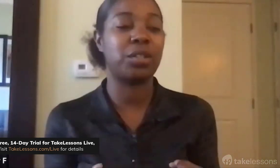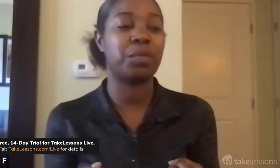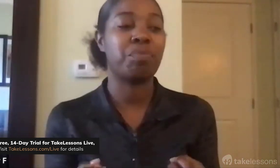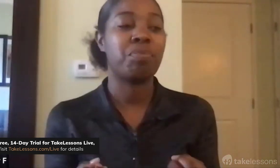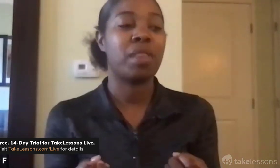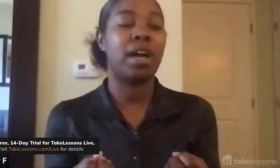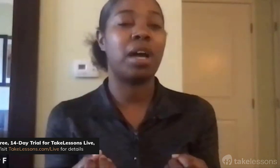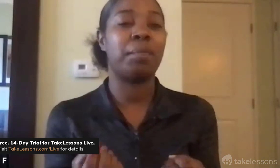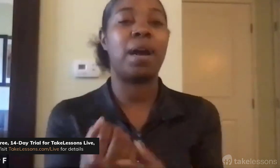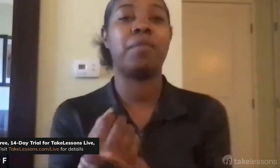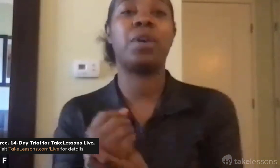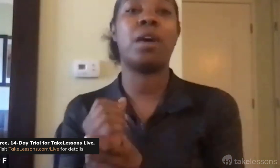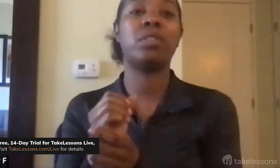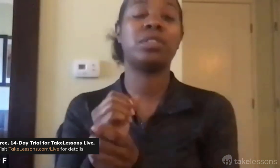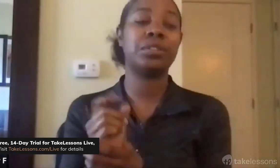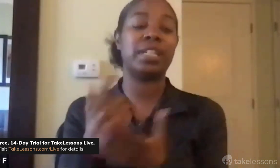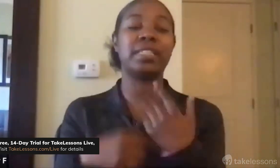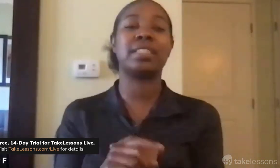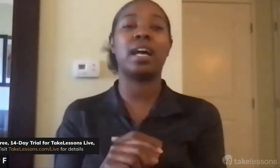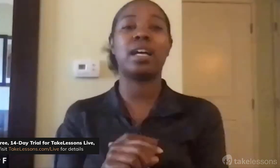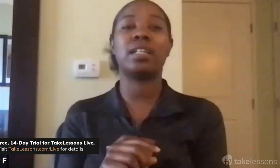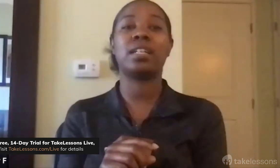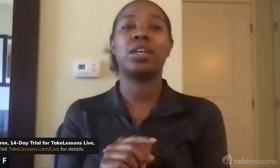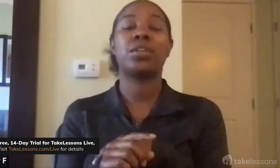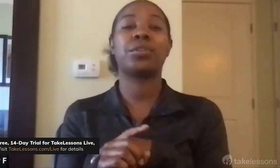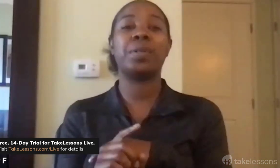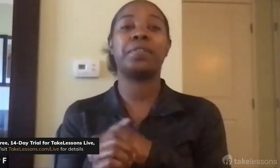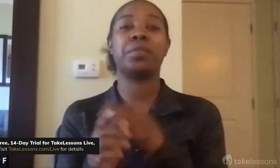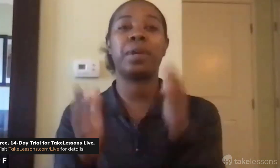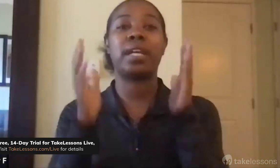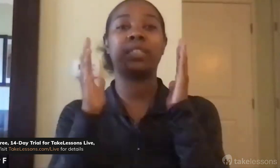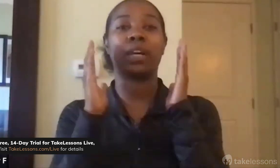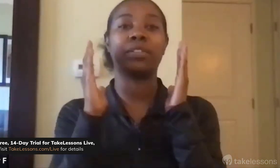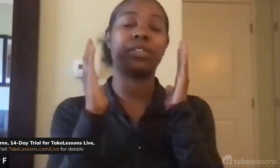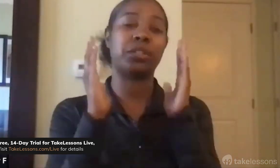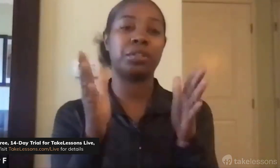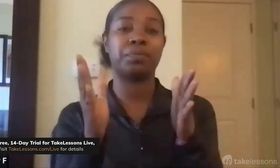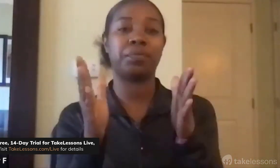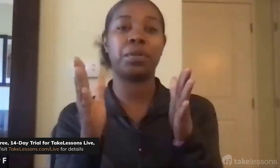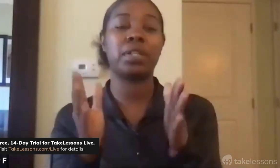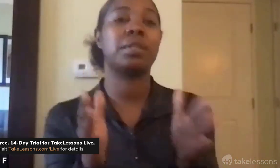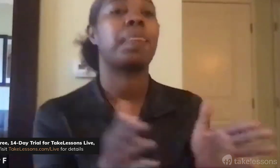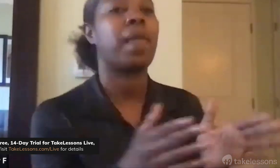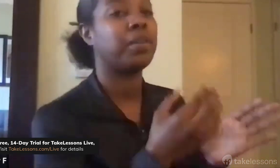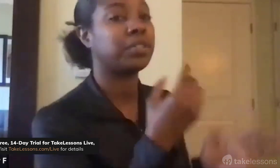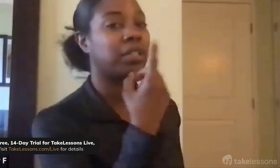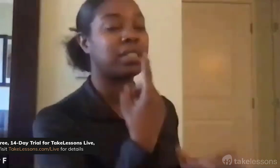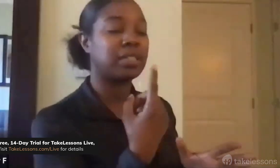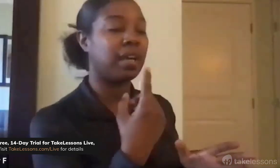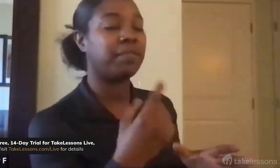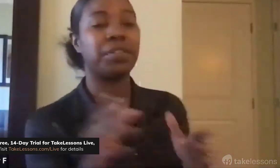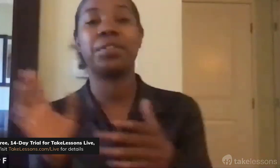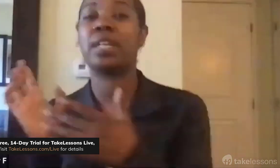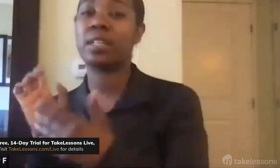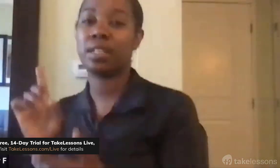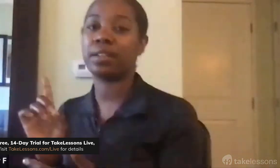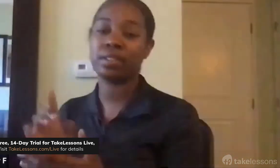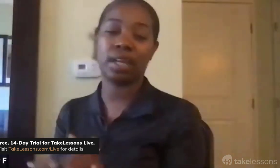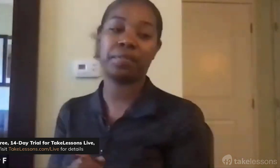So I will do each sign three different ways. I will show you forward, I will show you a side view and another side view,